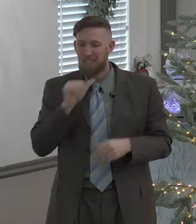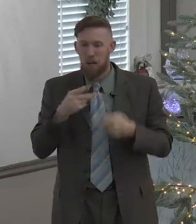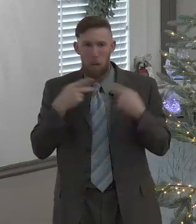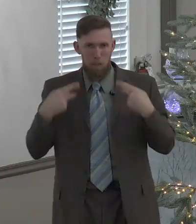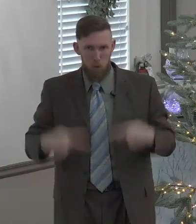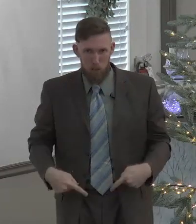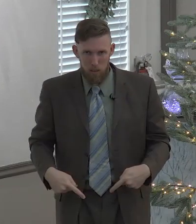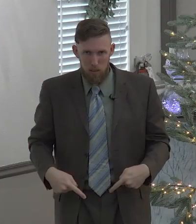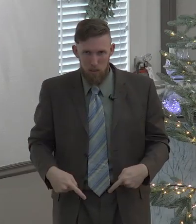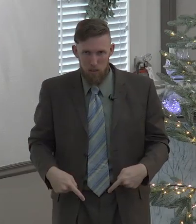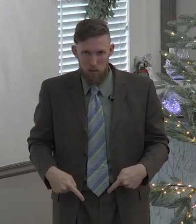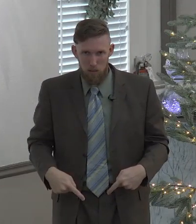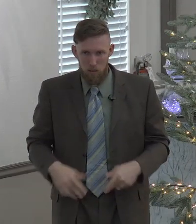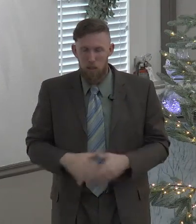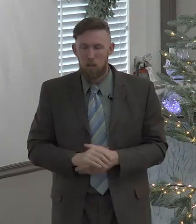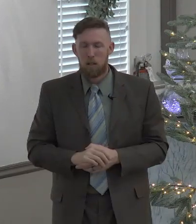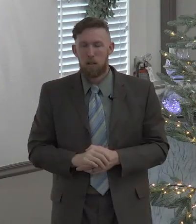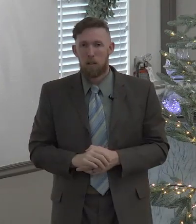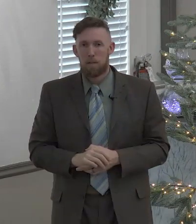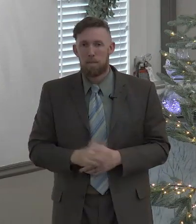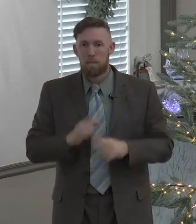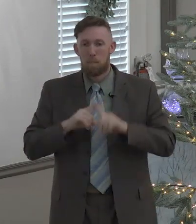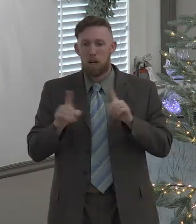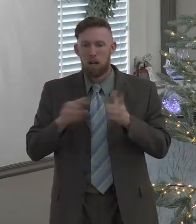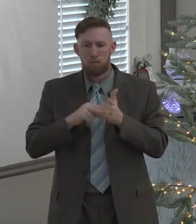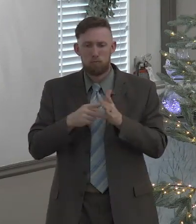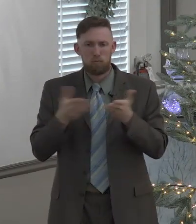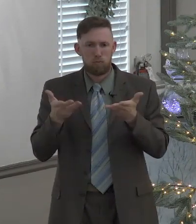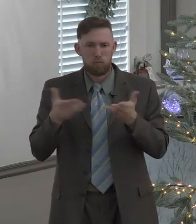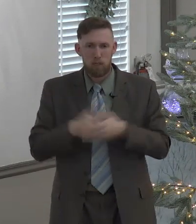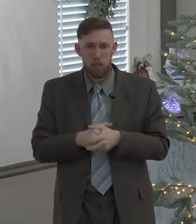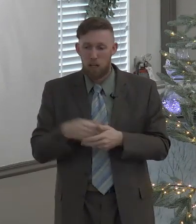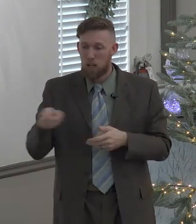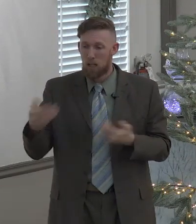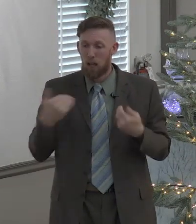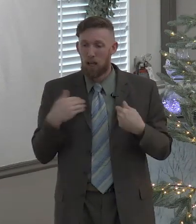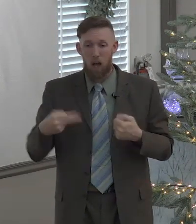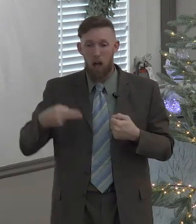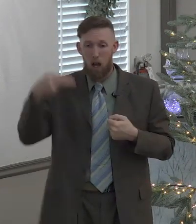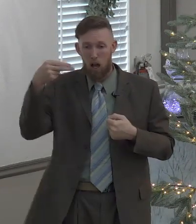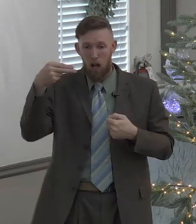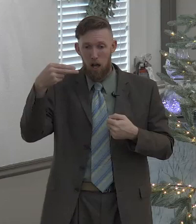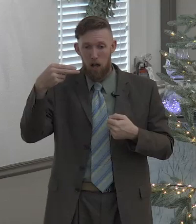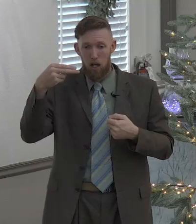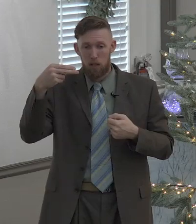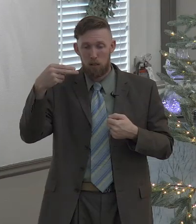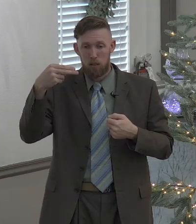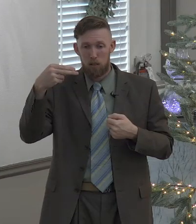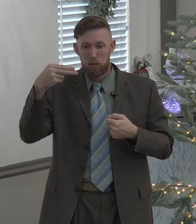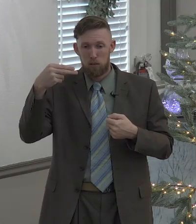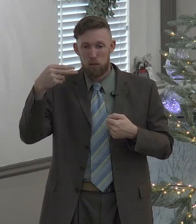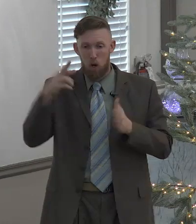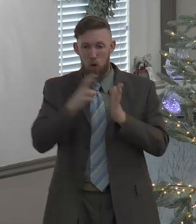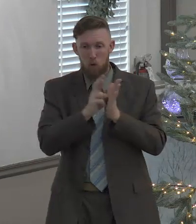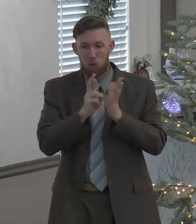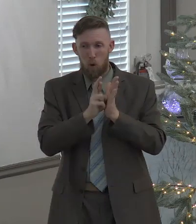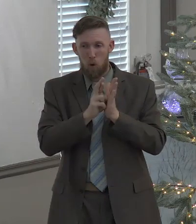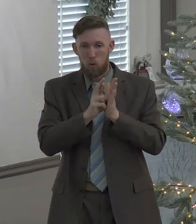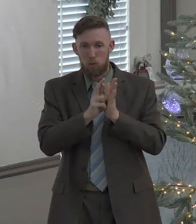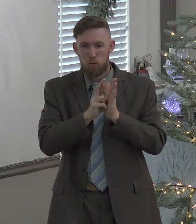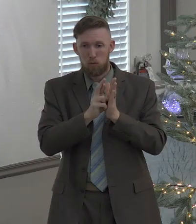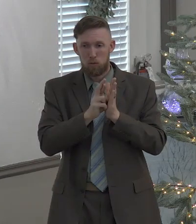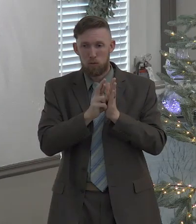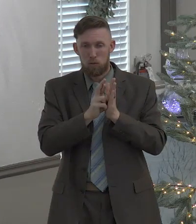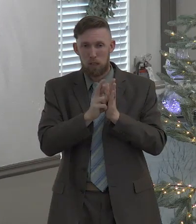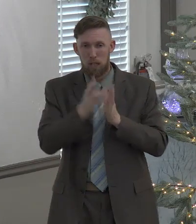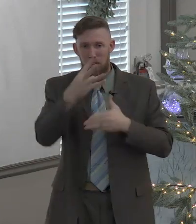A ruler of the synagogue. He's not a priest, or it would have identified him as one. But what it means is that he has